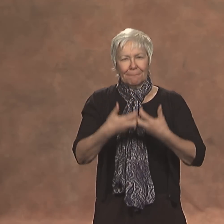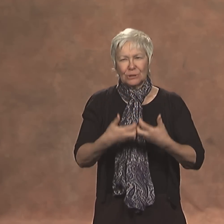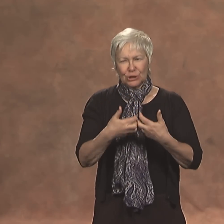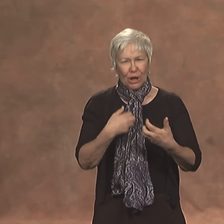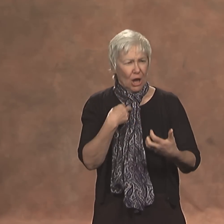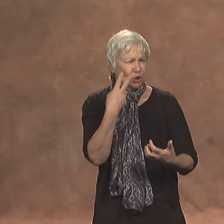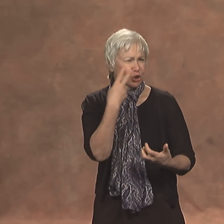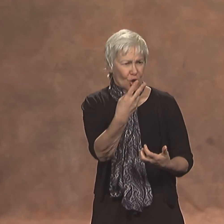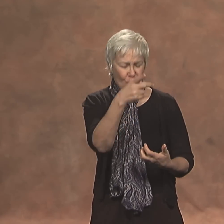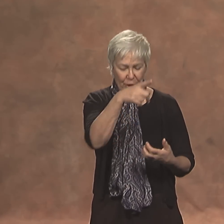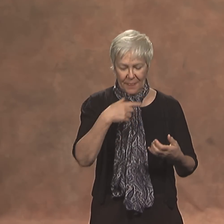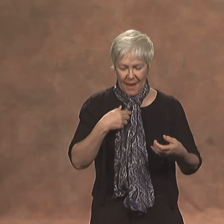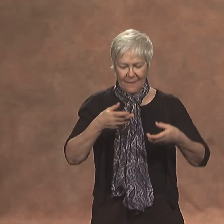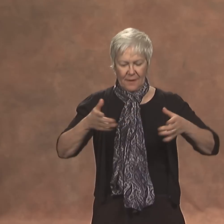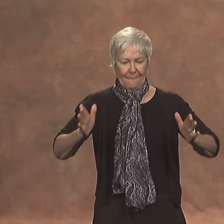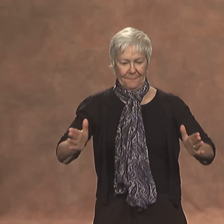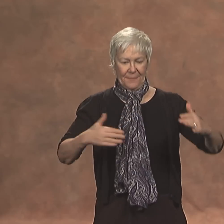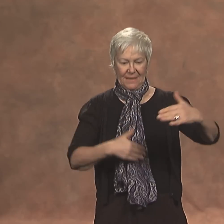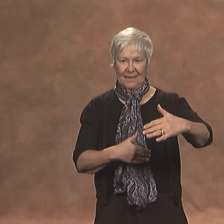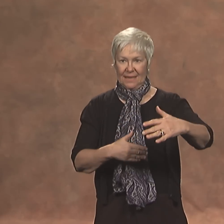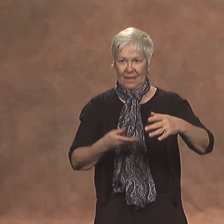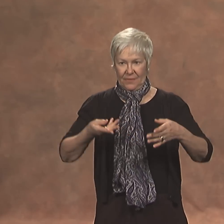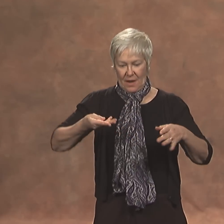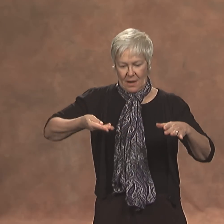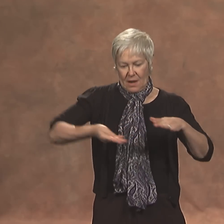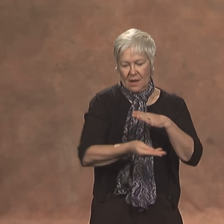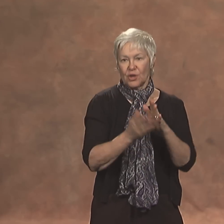So what some people have are specific